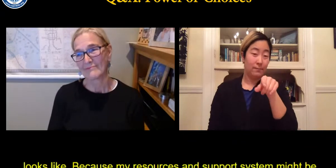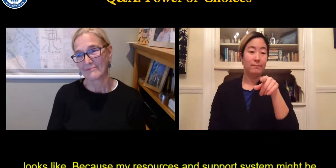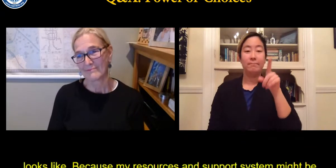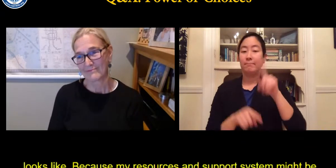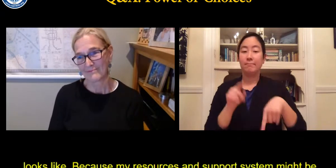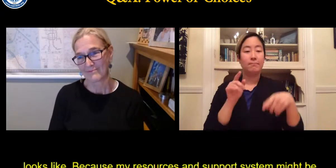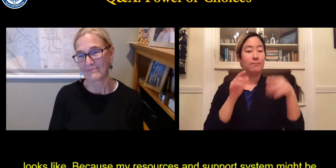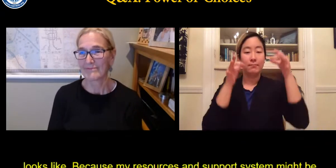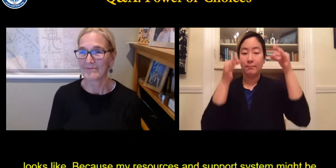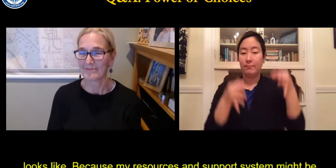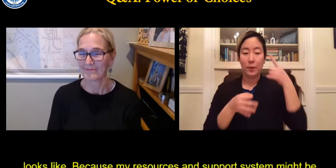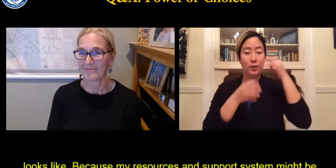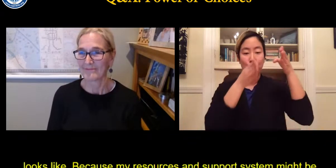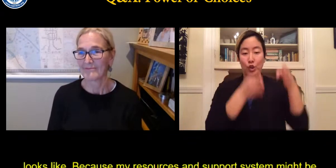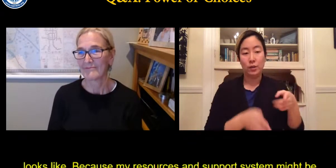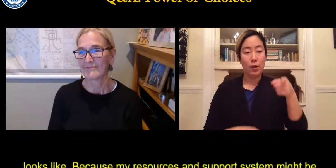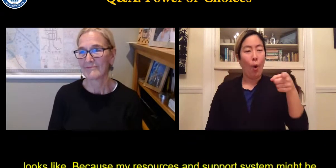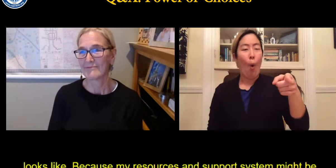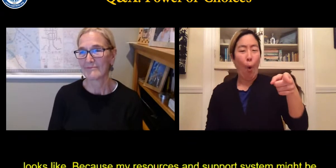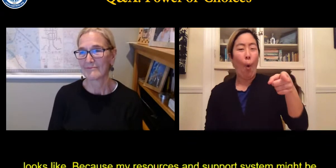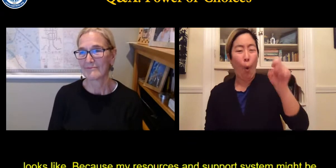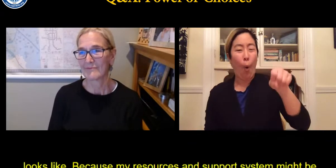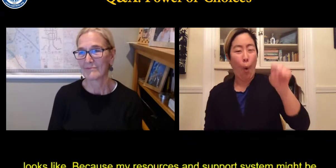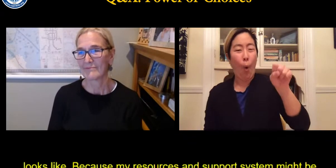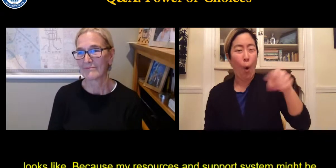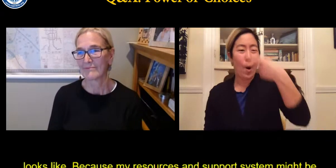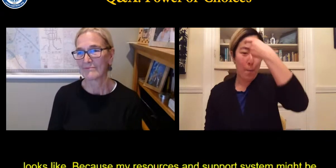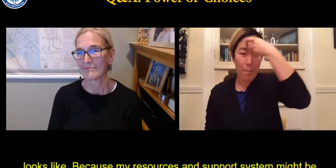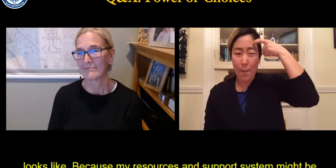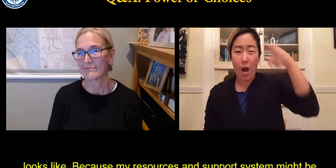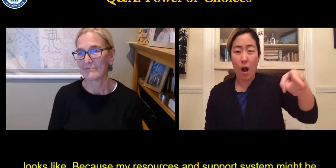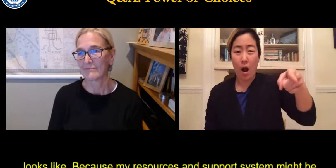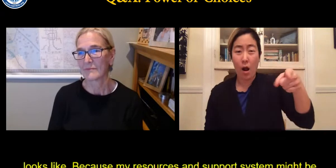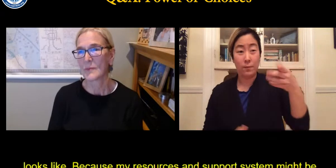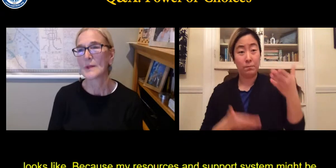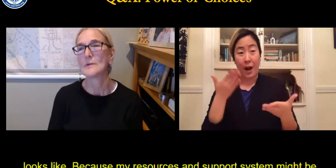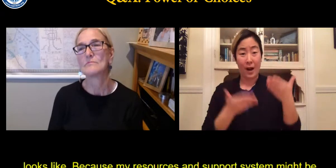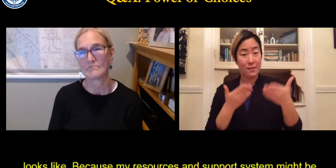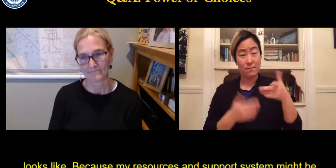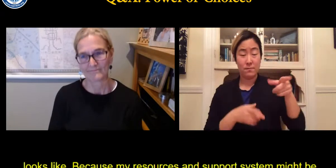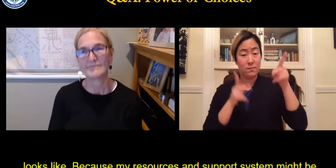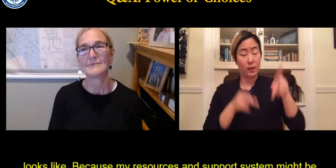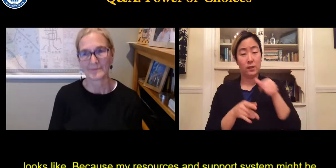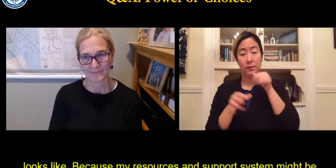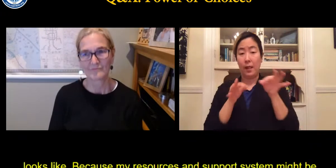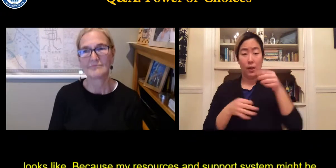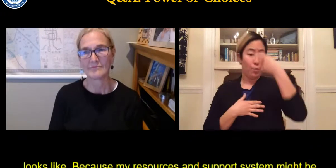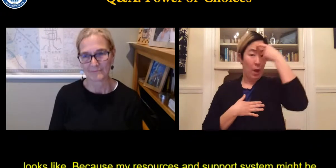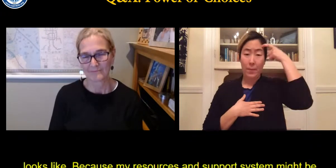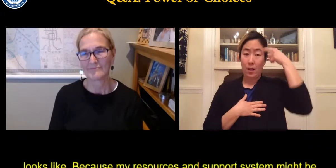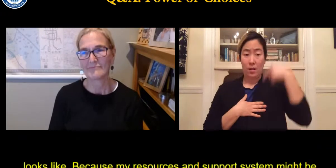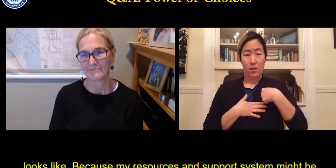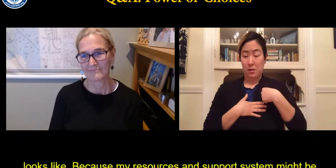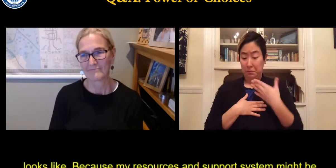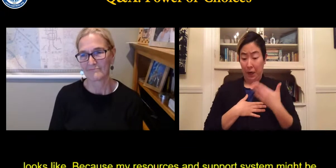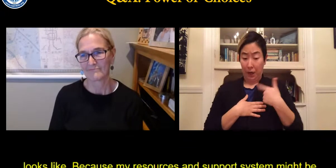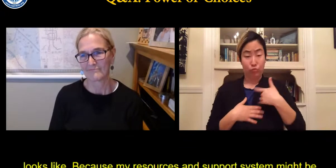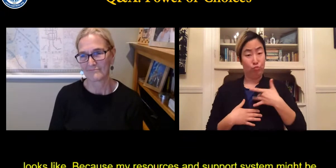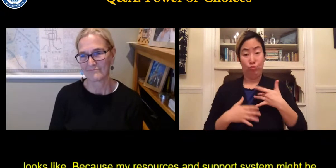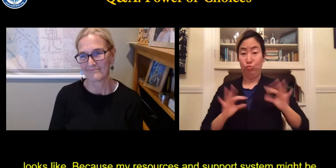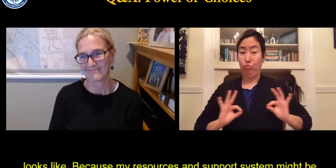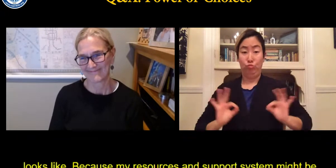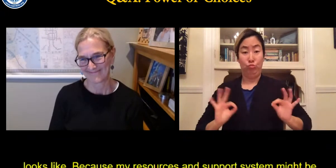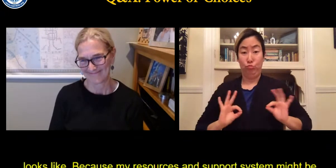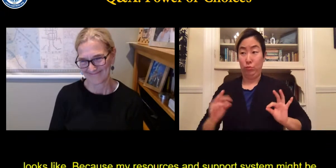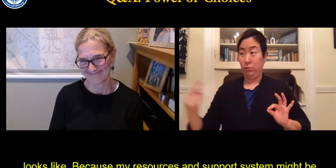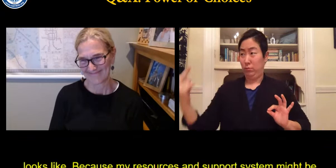to be mindful of culture as well and have cultural competency in those approaches. And also, we cannot